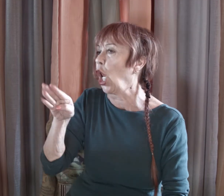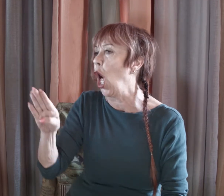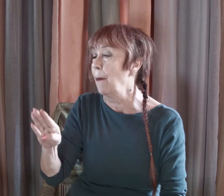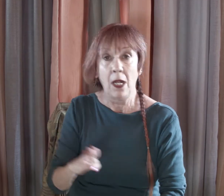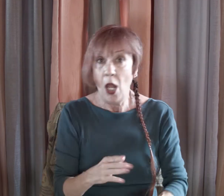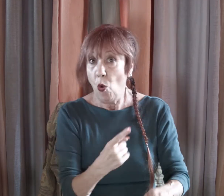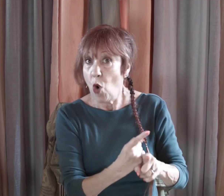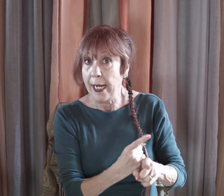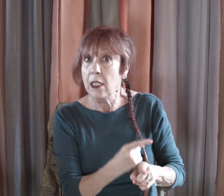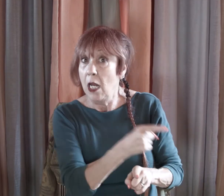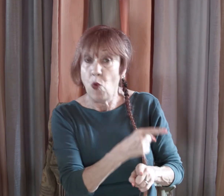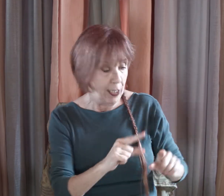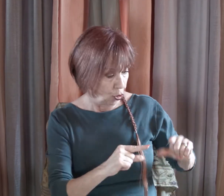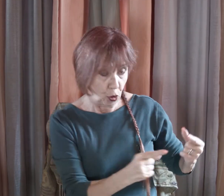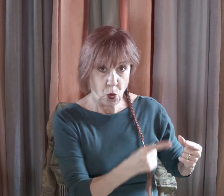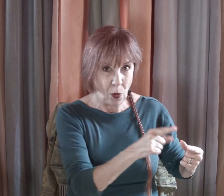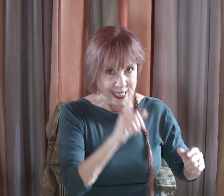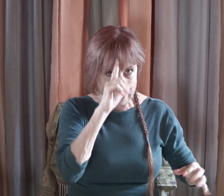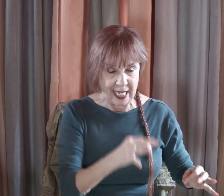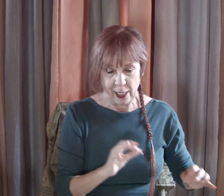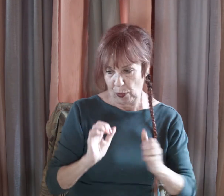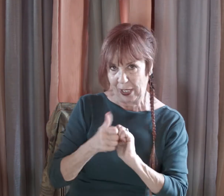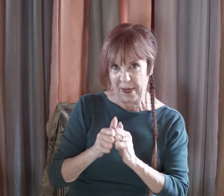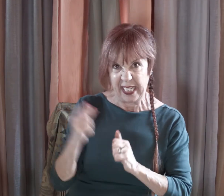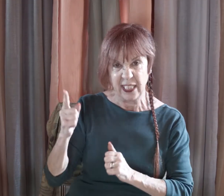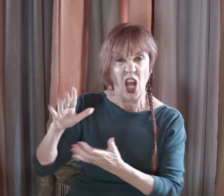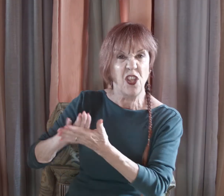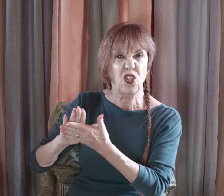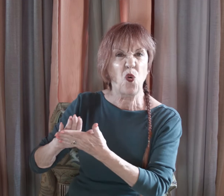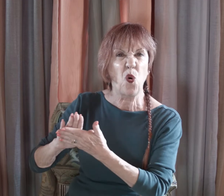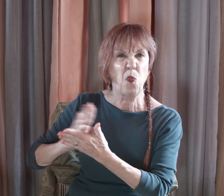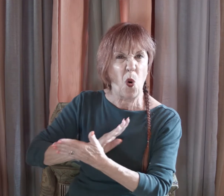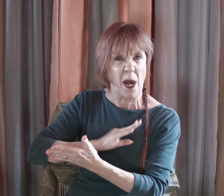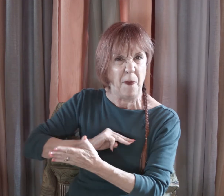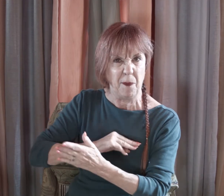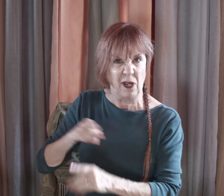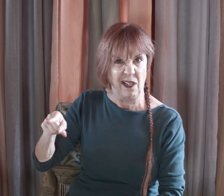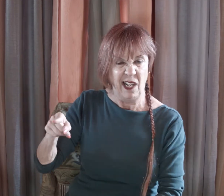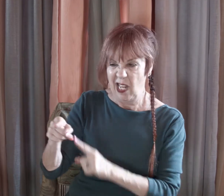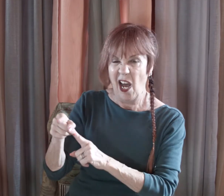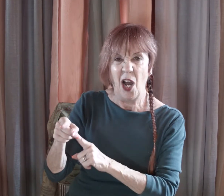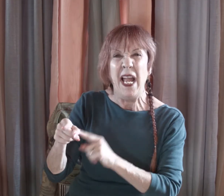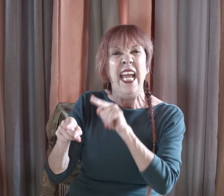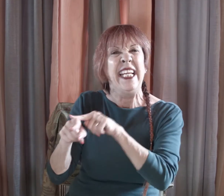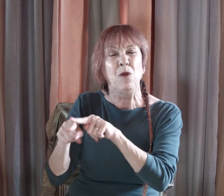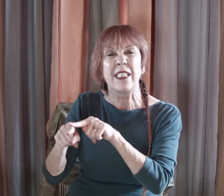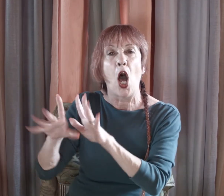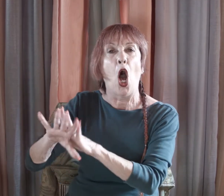exactly. And so out of that group, we decided to run against one of the school board members because he had been appointed when one of the